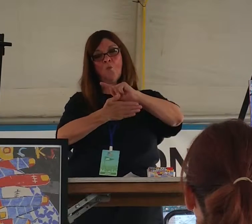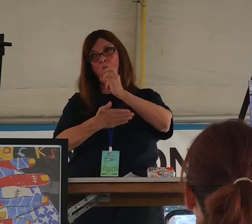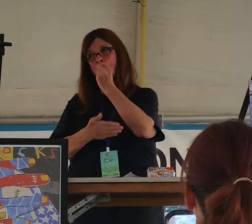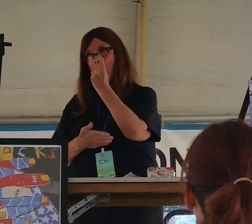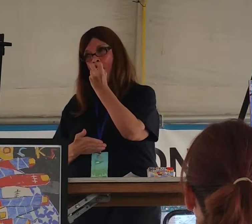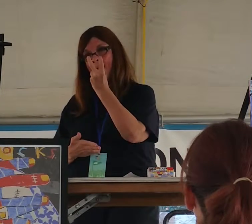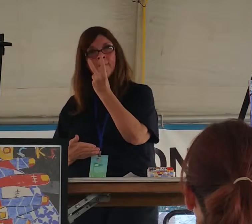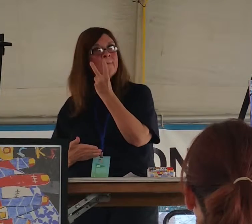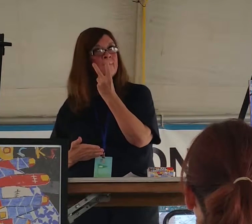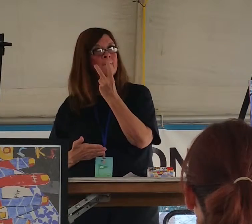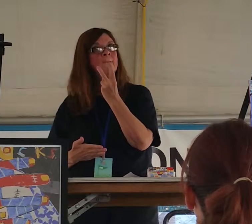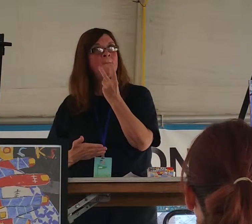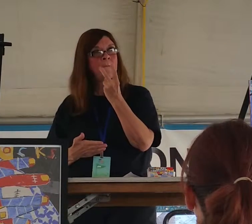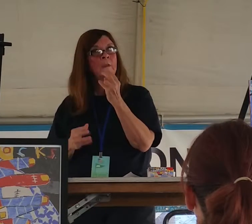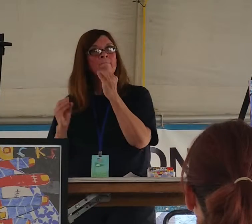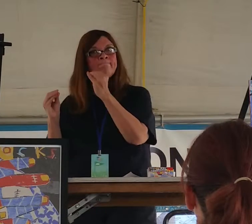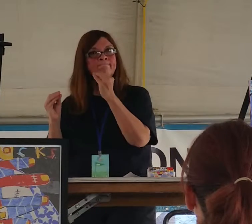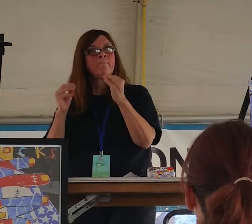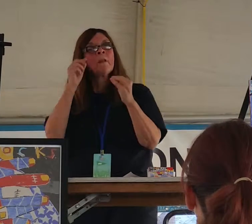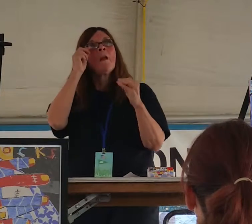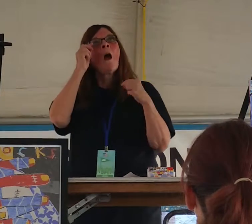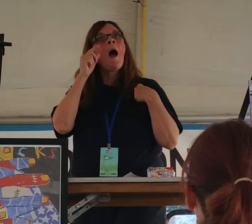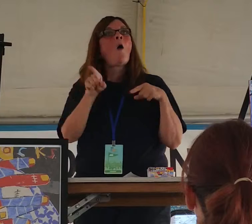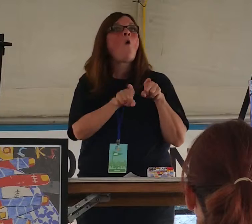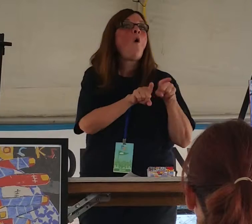from kindergarten all the way to high school.